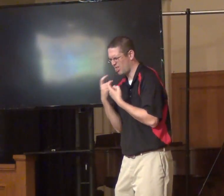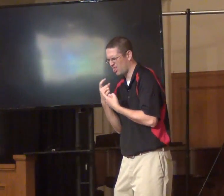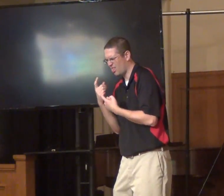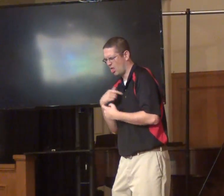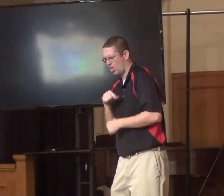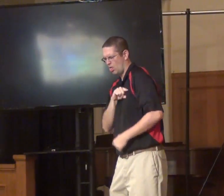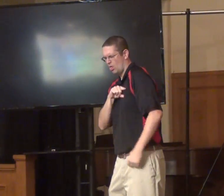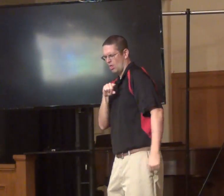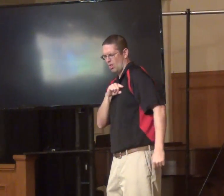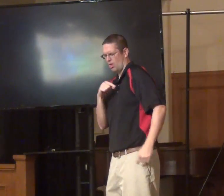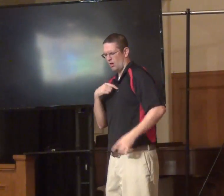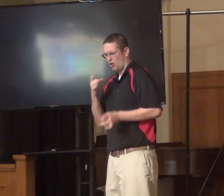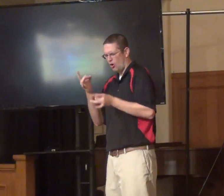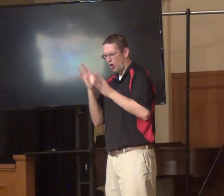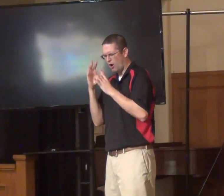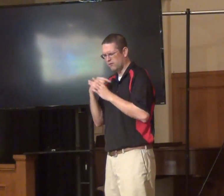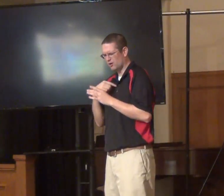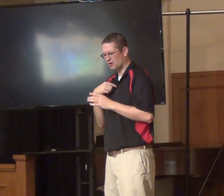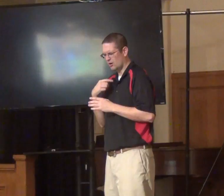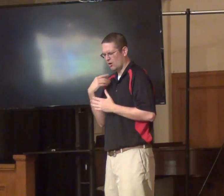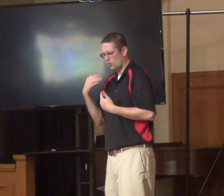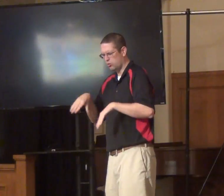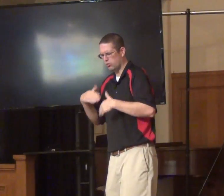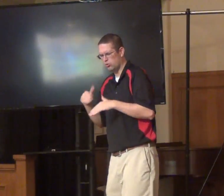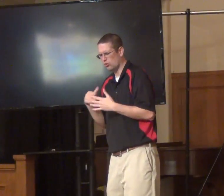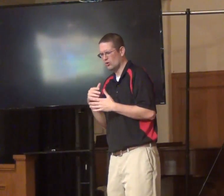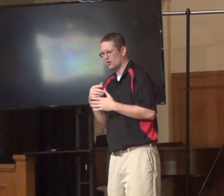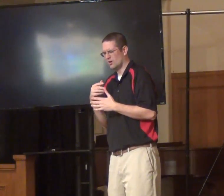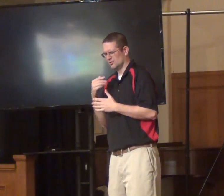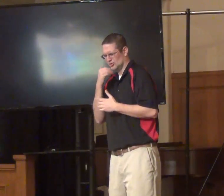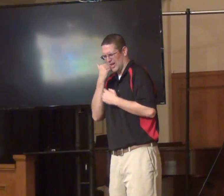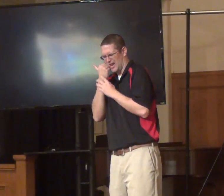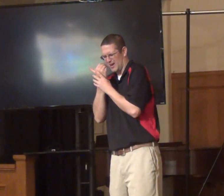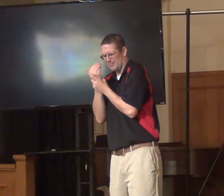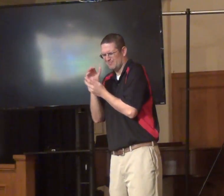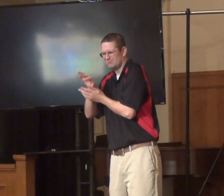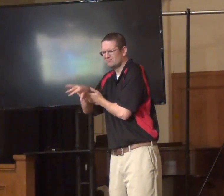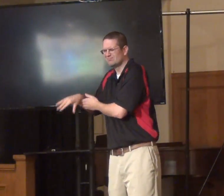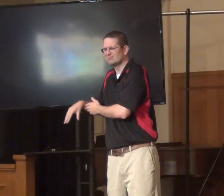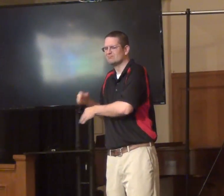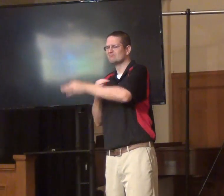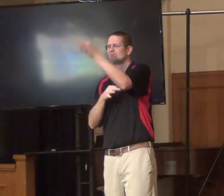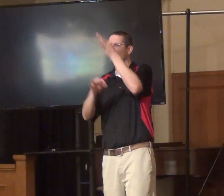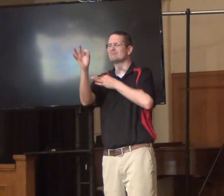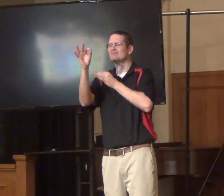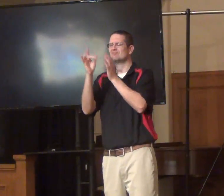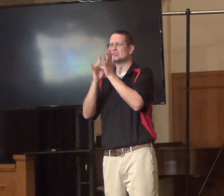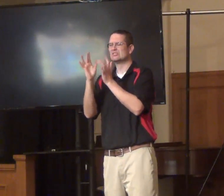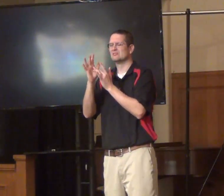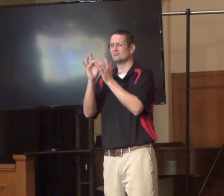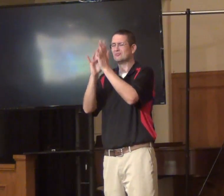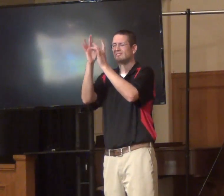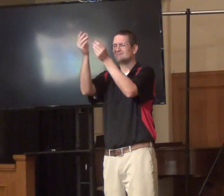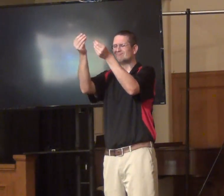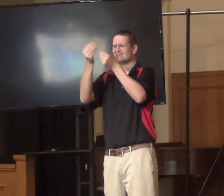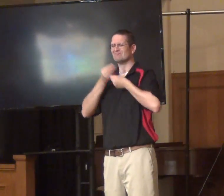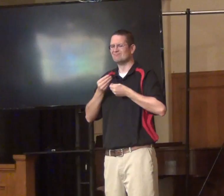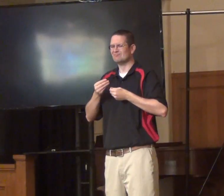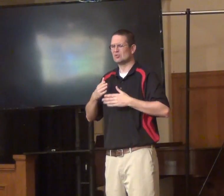of my shame and my sin and my guilt, feeling awful, all that shame, I'm trading it for Jesus. And